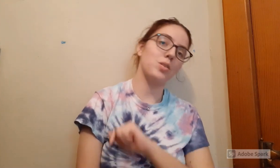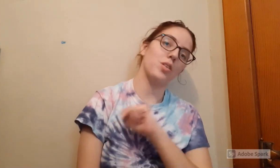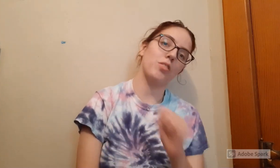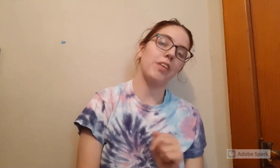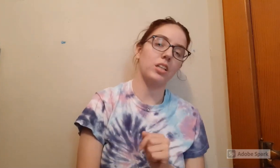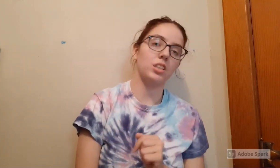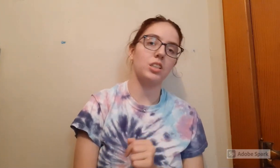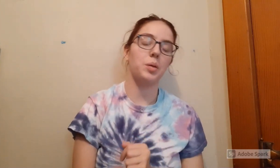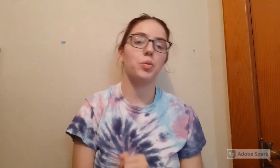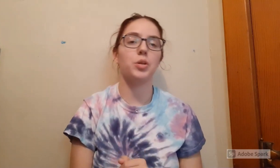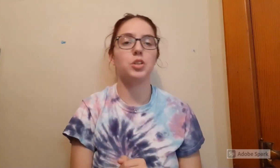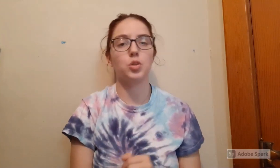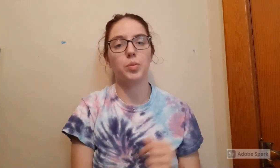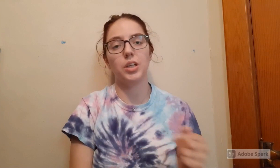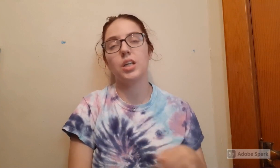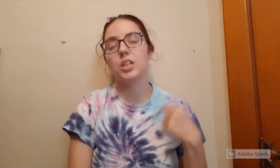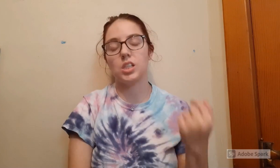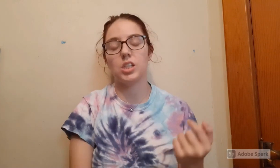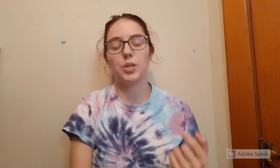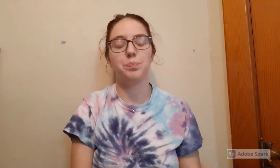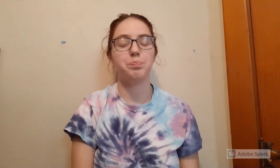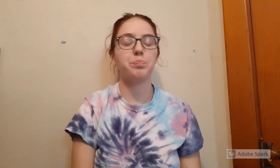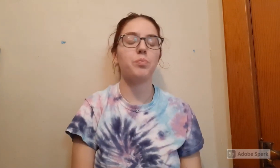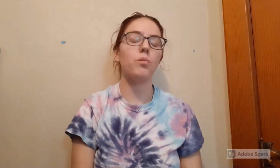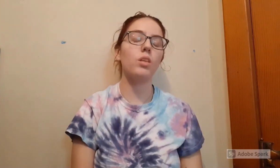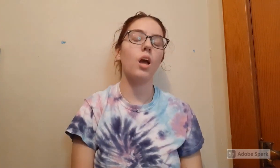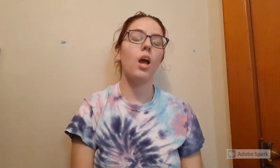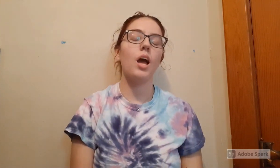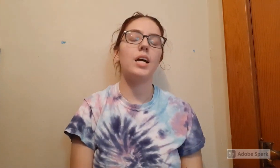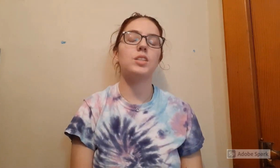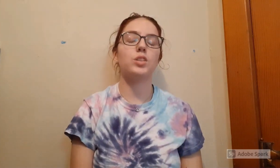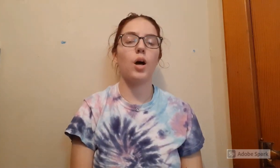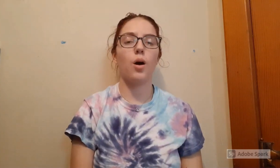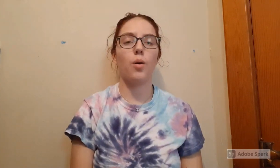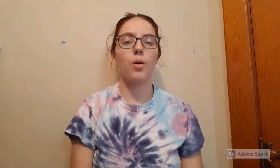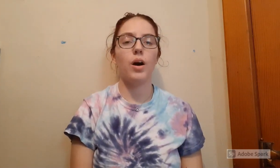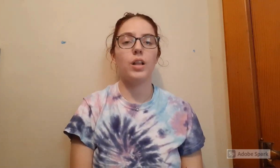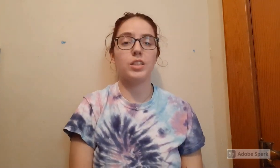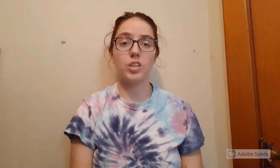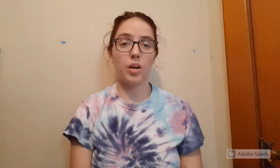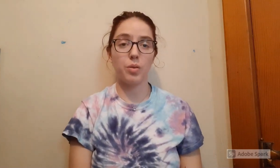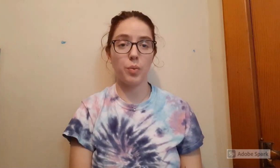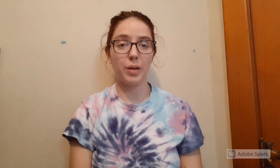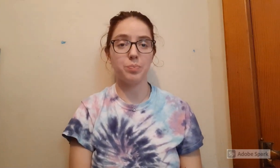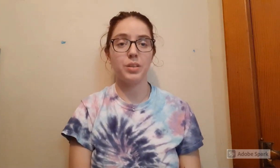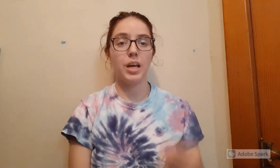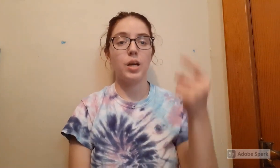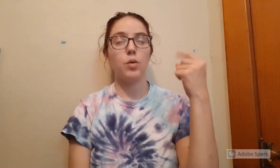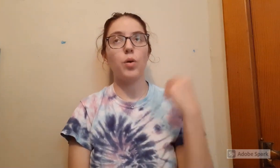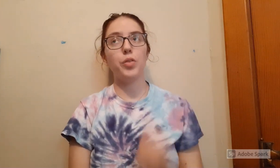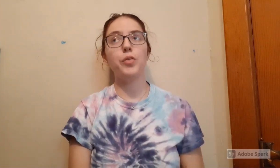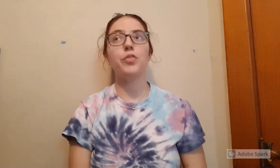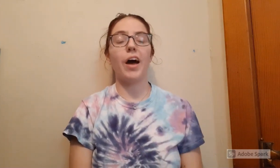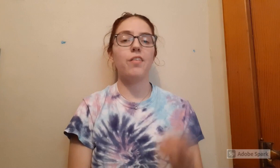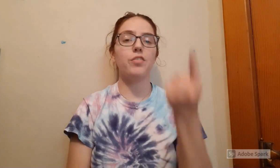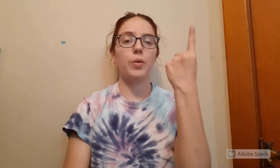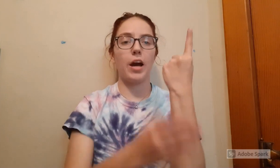3 fractions I'm going to be teaching you. And so let's start out with 1. 1 through 5, you have